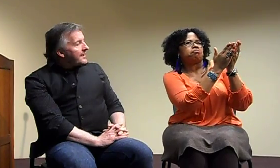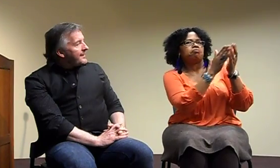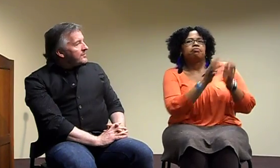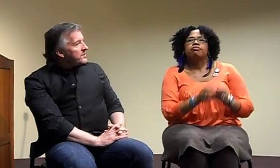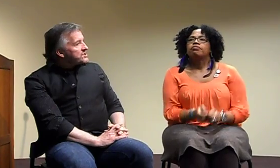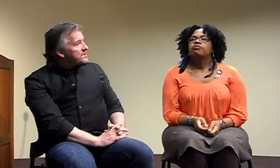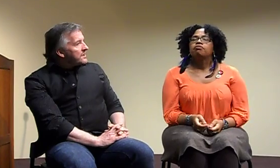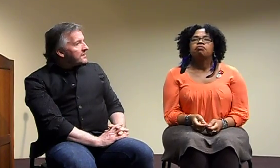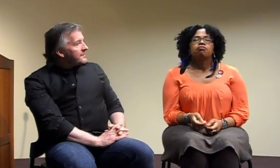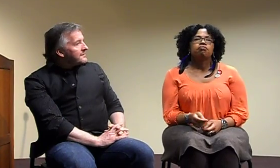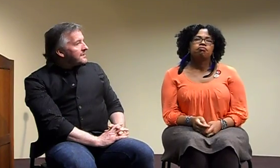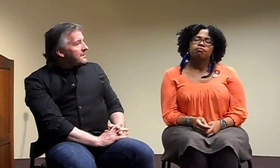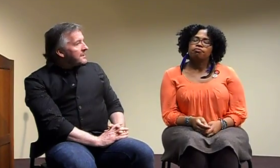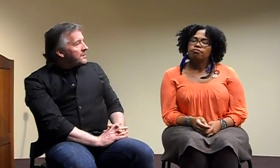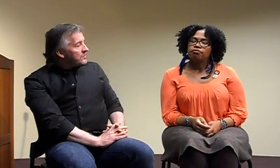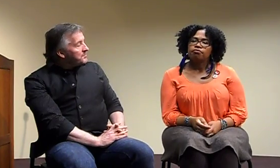in which a young boy